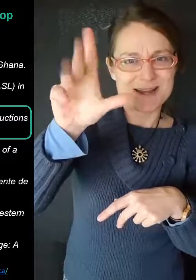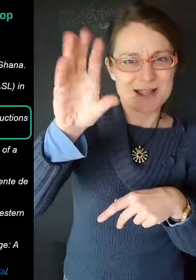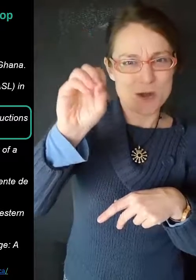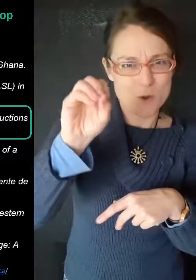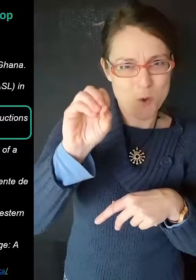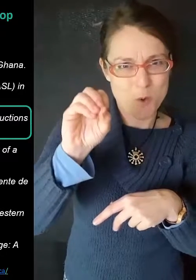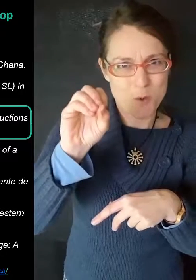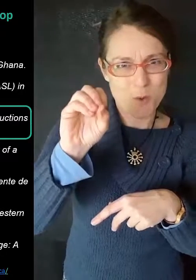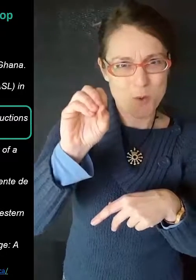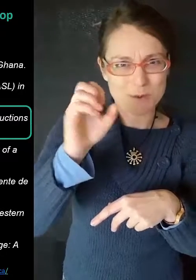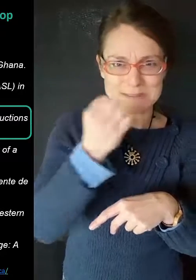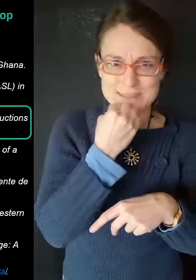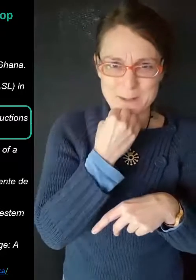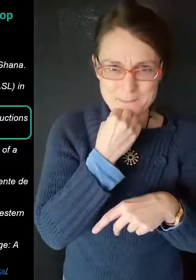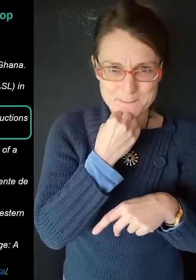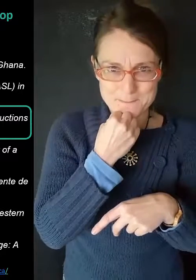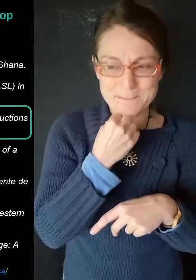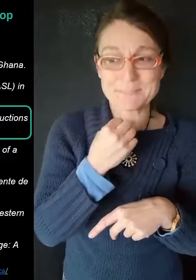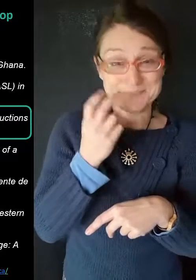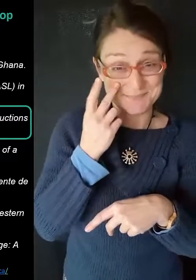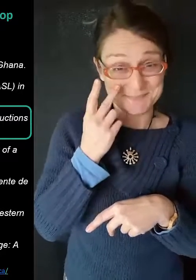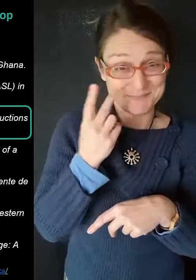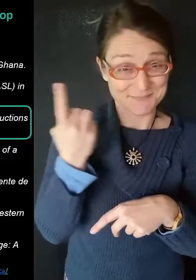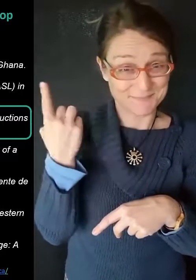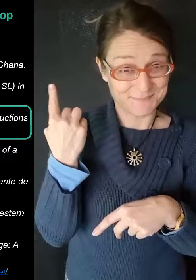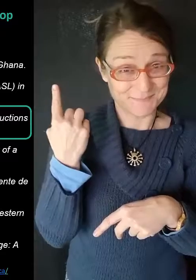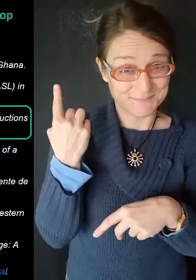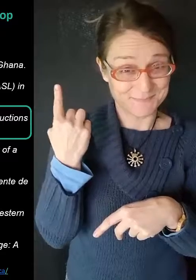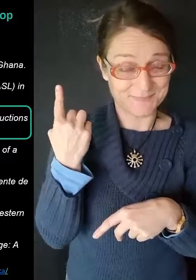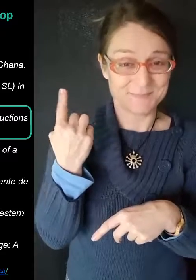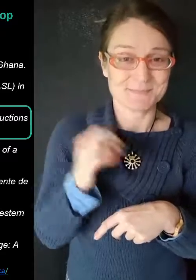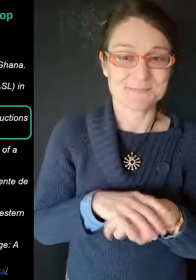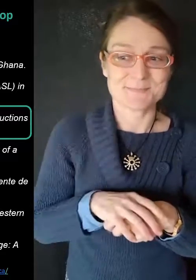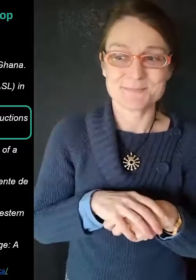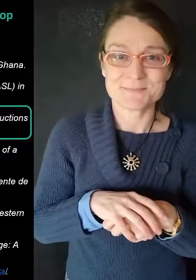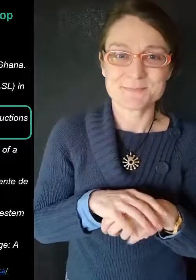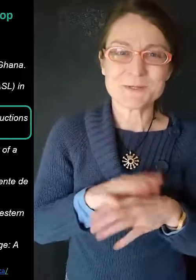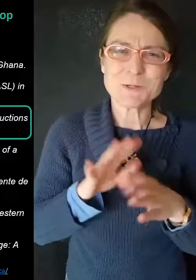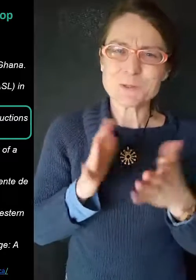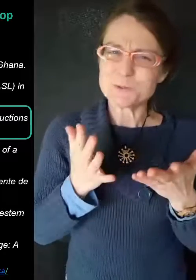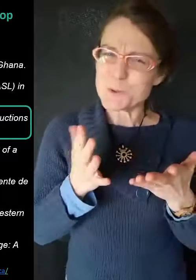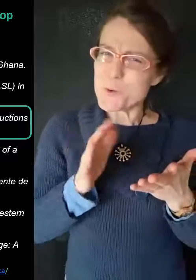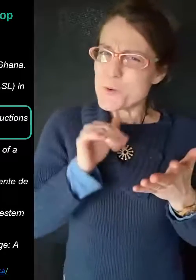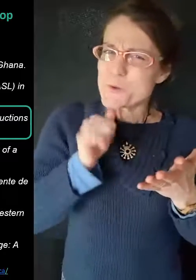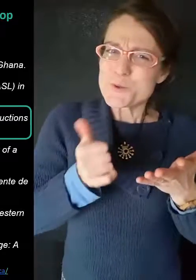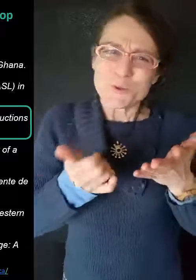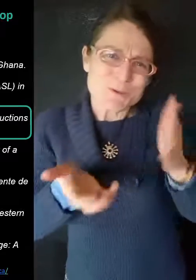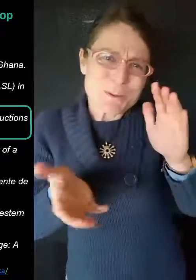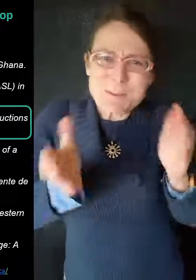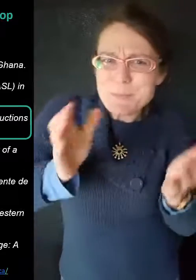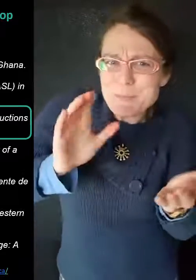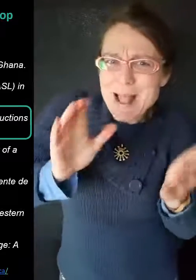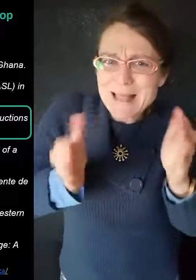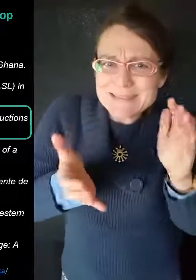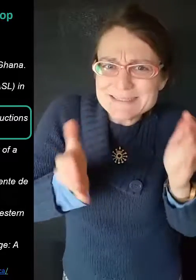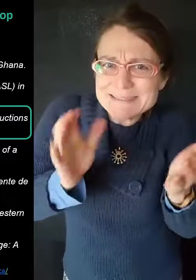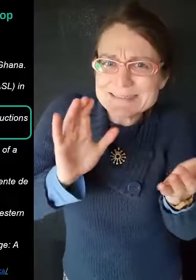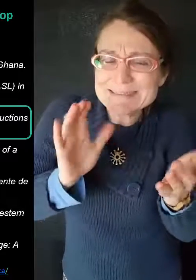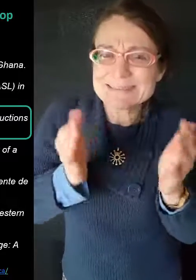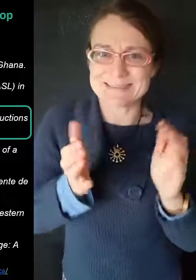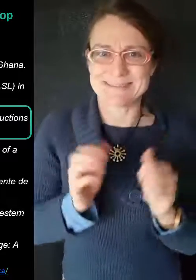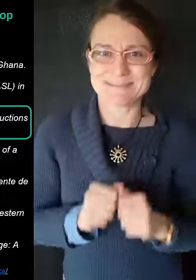African PhD holder in sign language linguistics, who is Sam Lutalo, as you can see on the